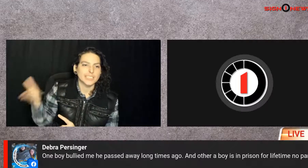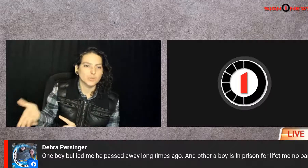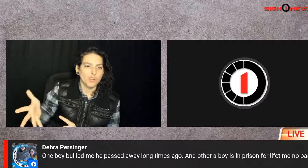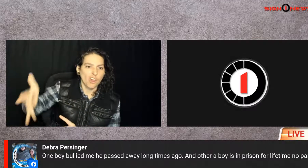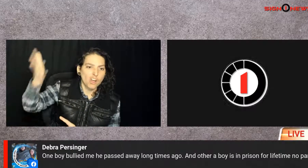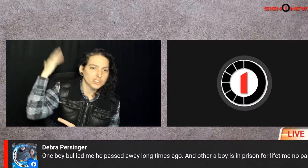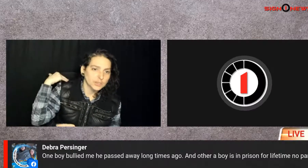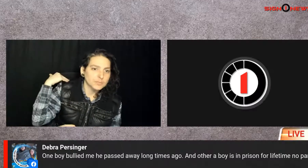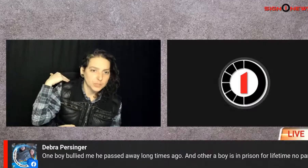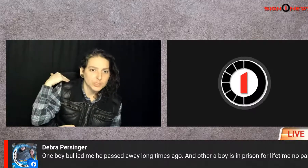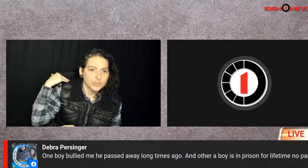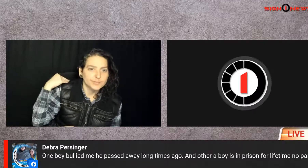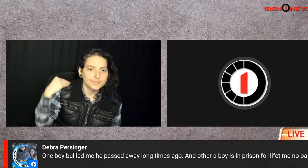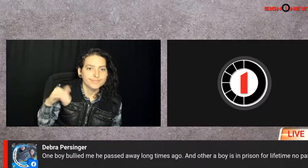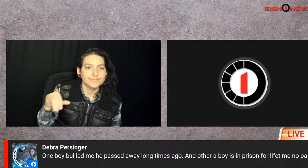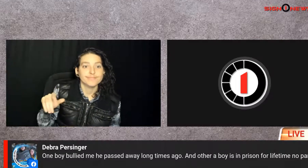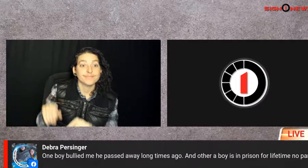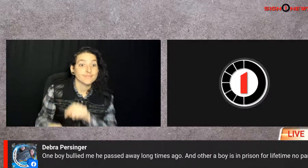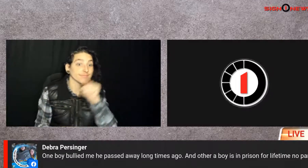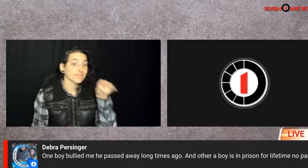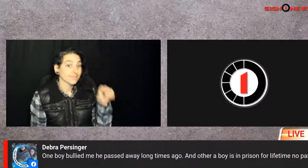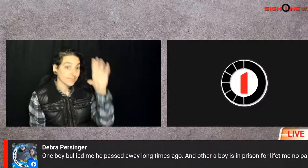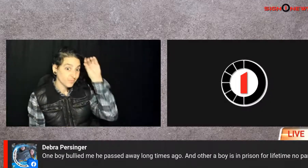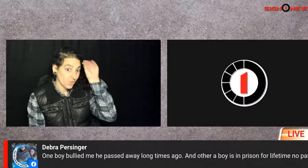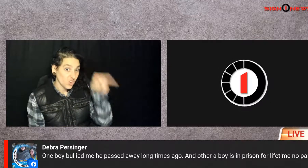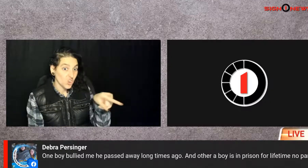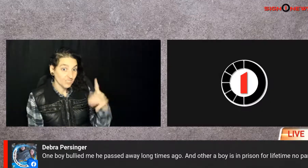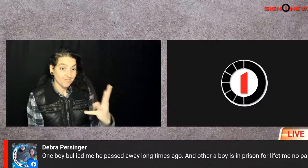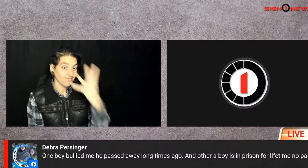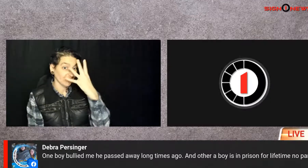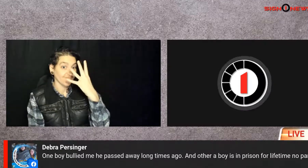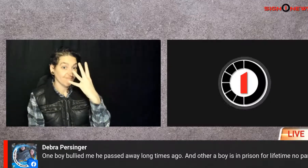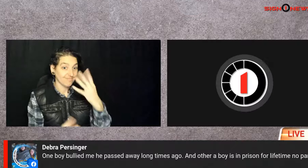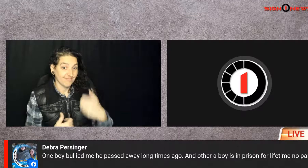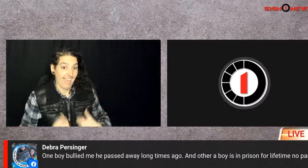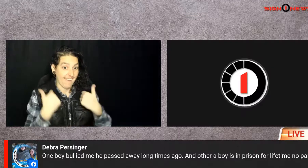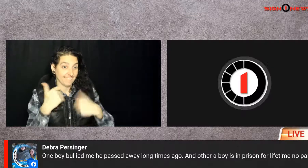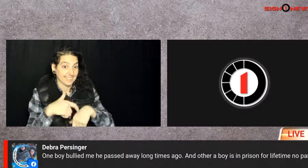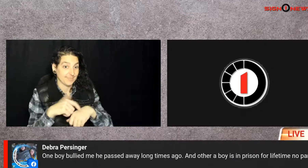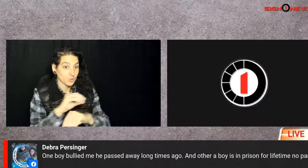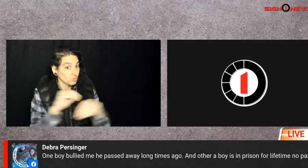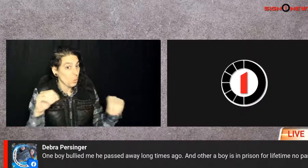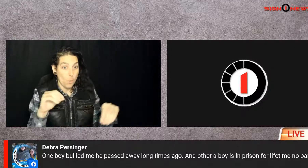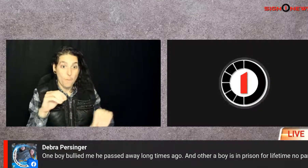One boy bullied me. He passed away a long time ago. And then another boy is in